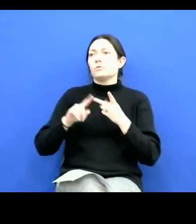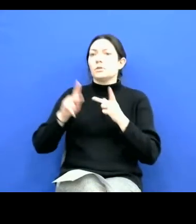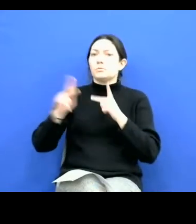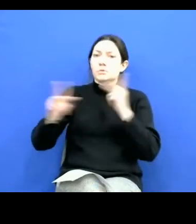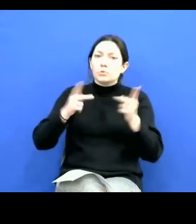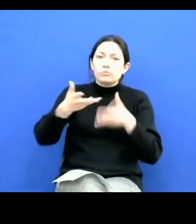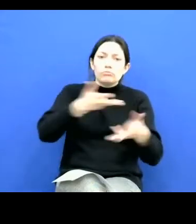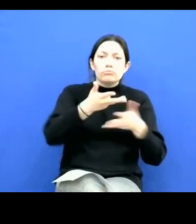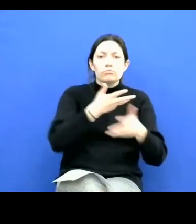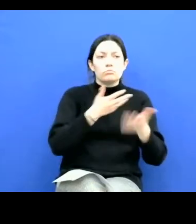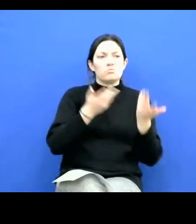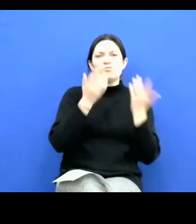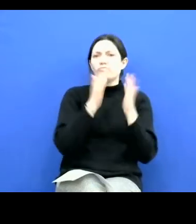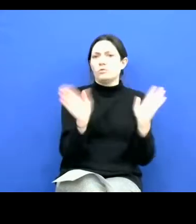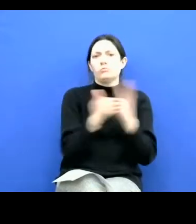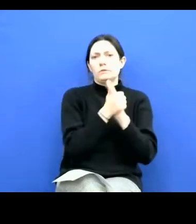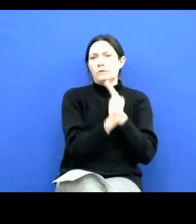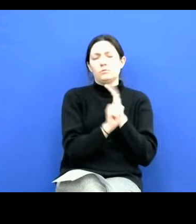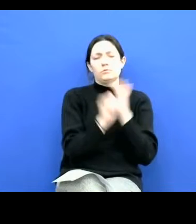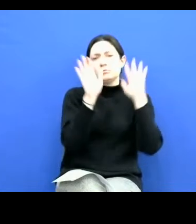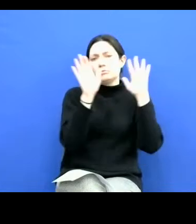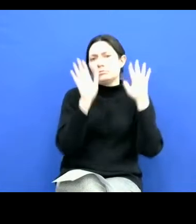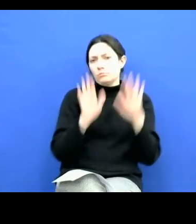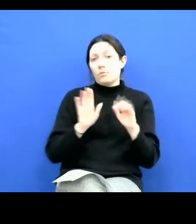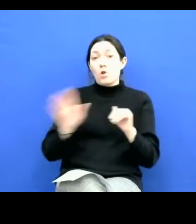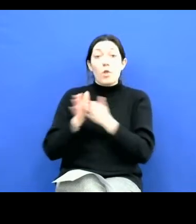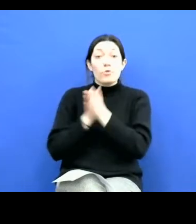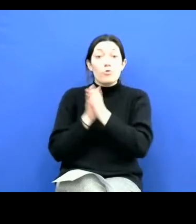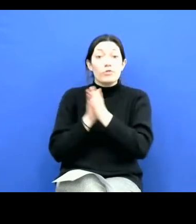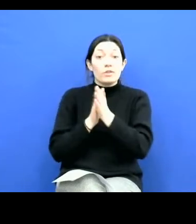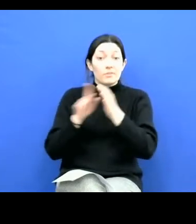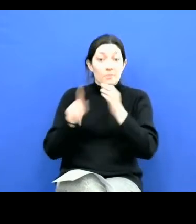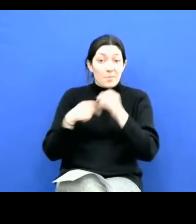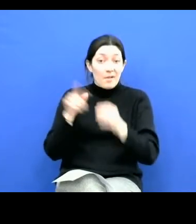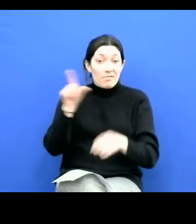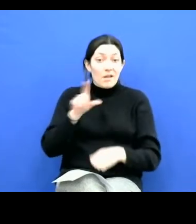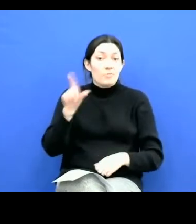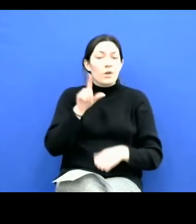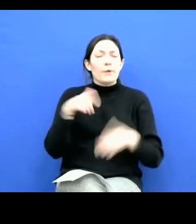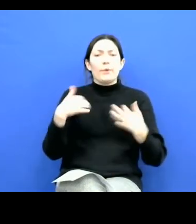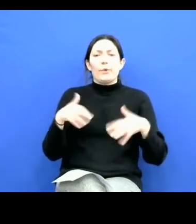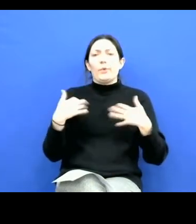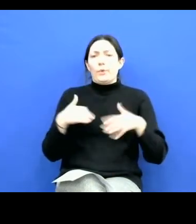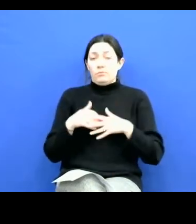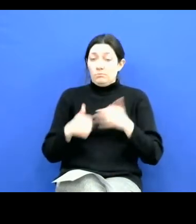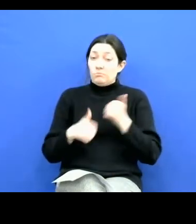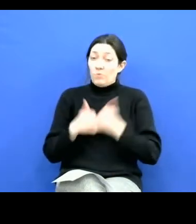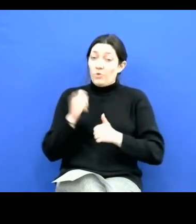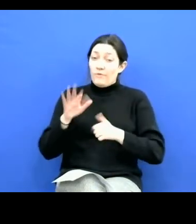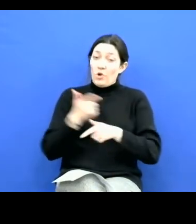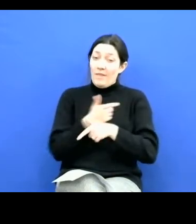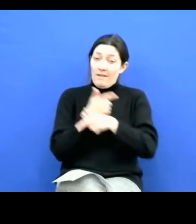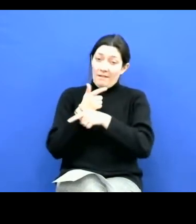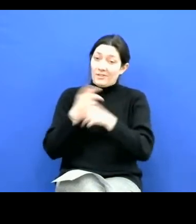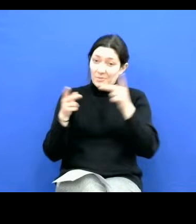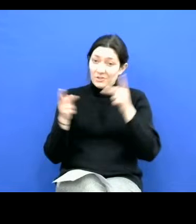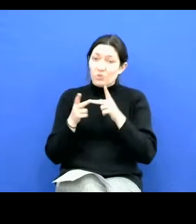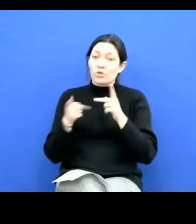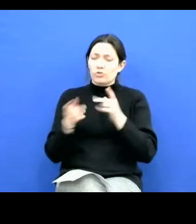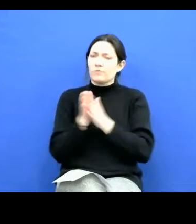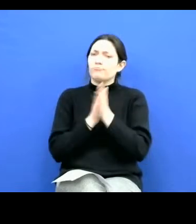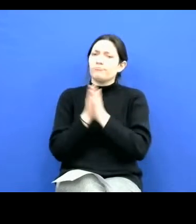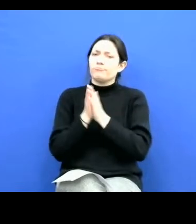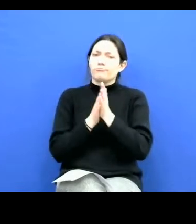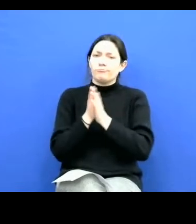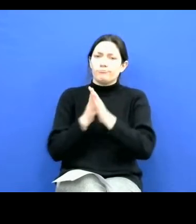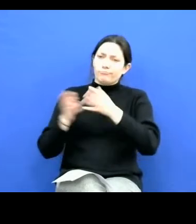general skills have been great. Her enthusiasm for the library especially, she served most of her liaison positions